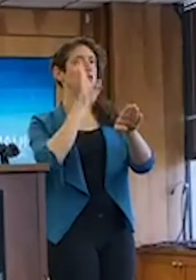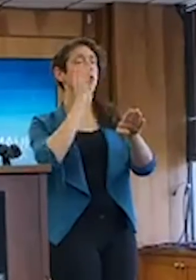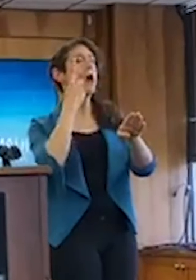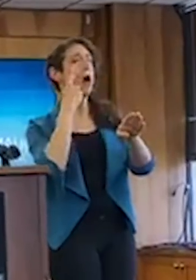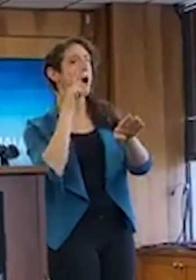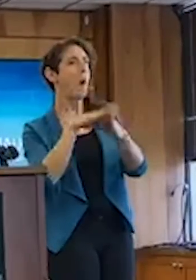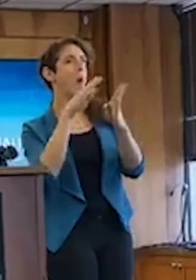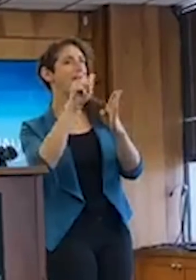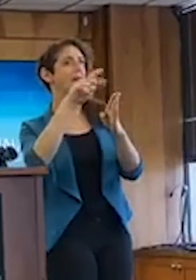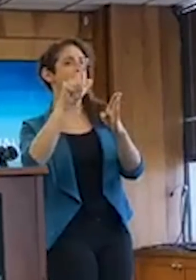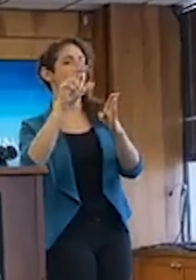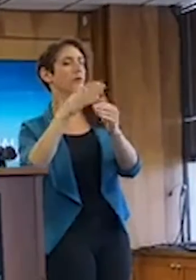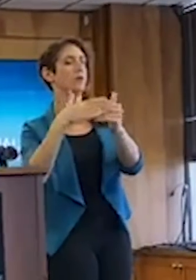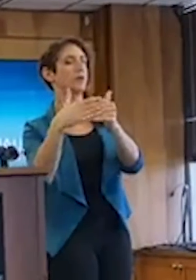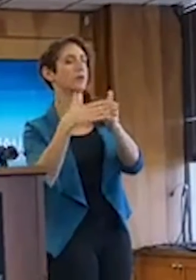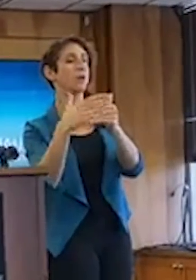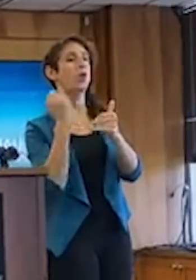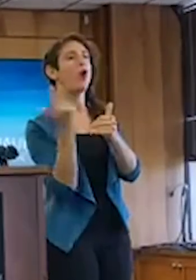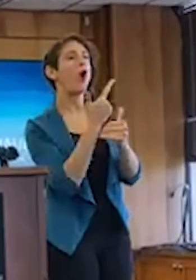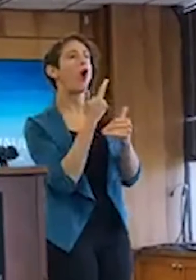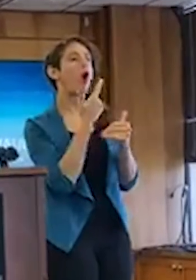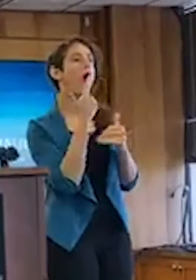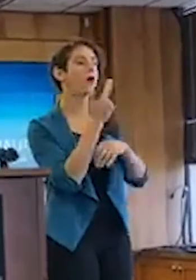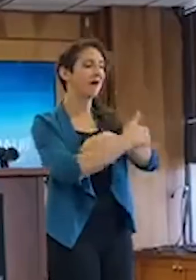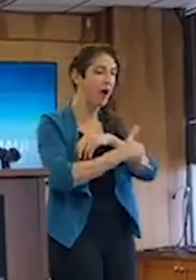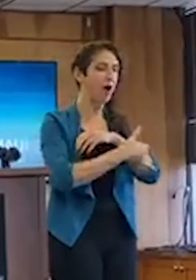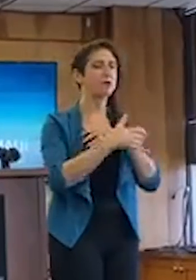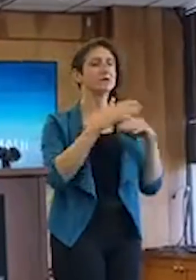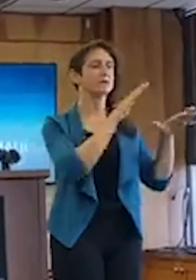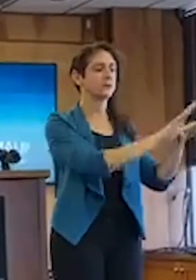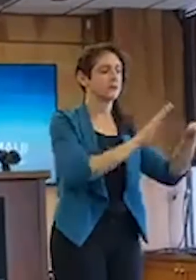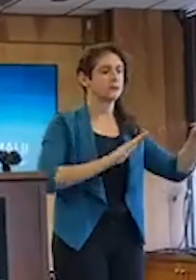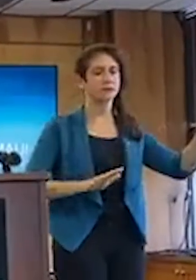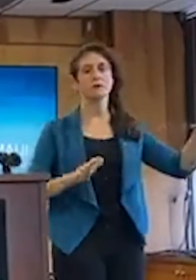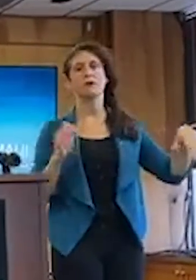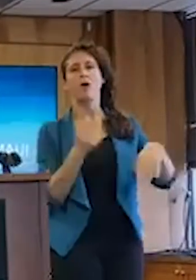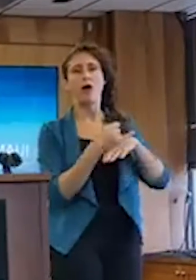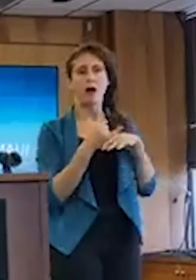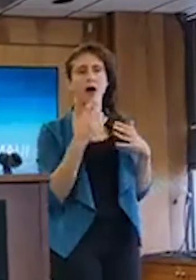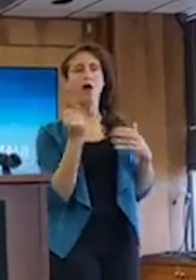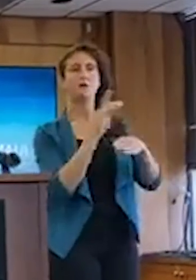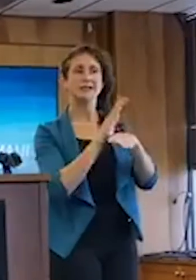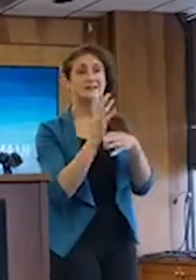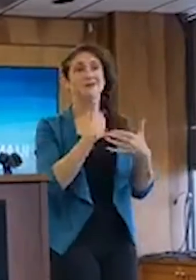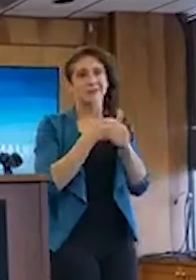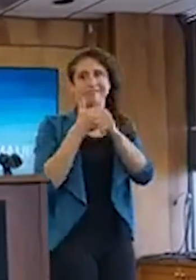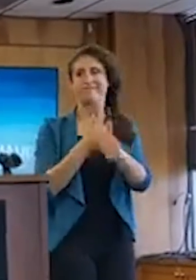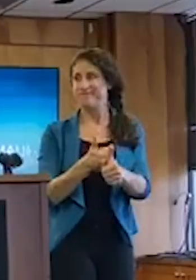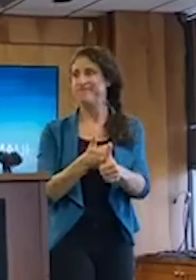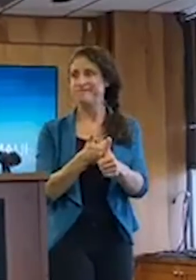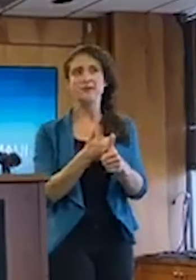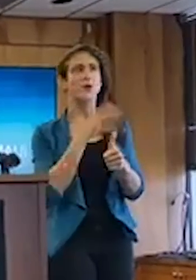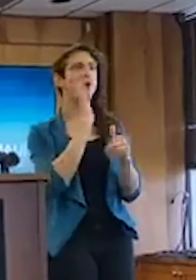a concurrent date, so that it makes it easier for all the counties and all the businesses and government agencies to kind of